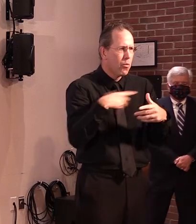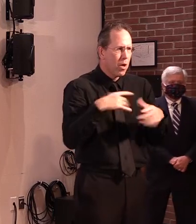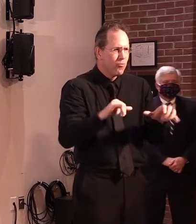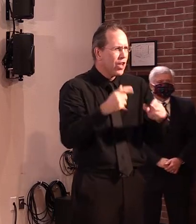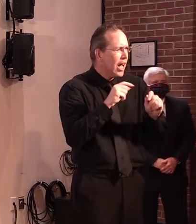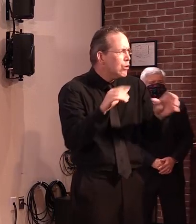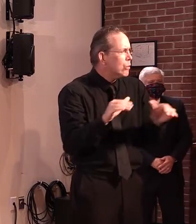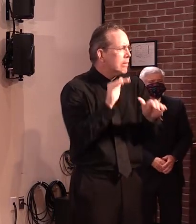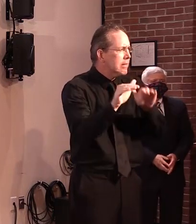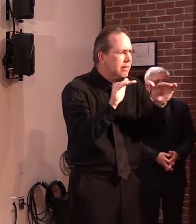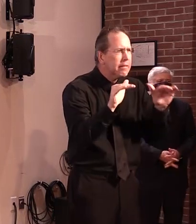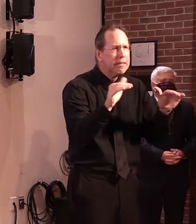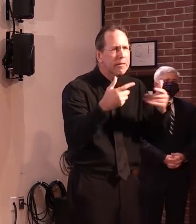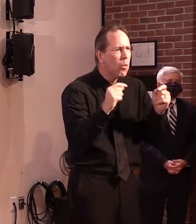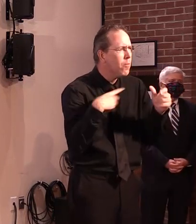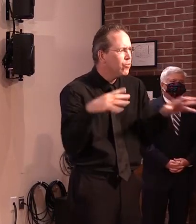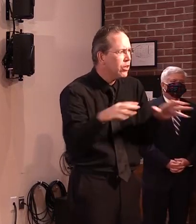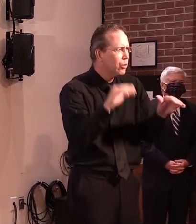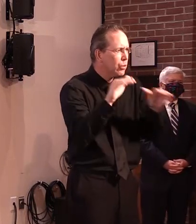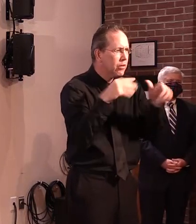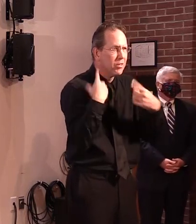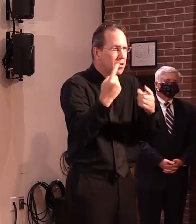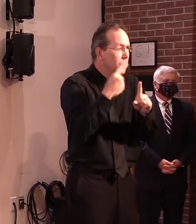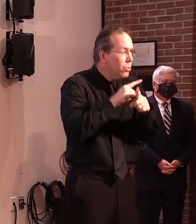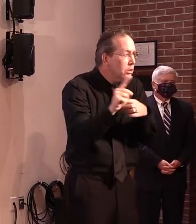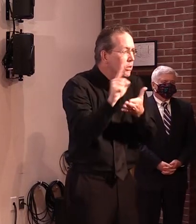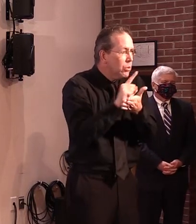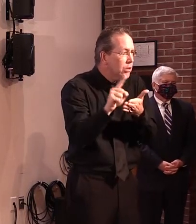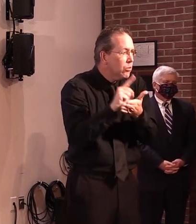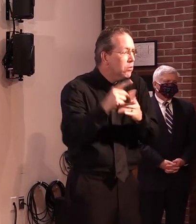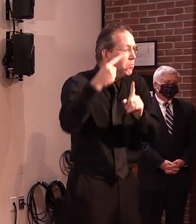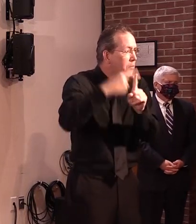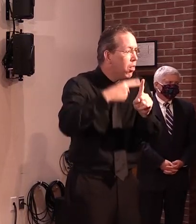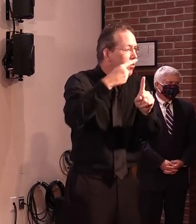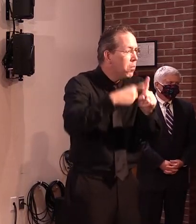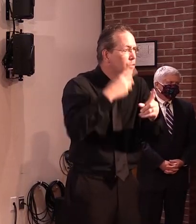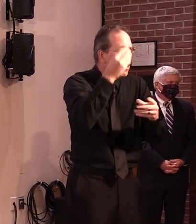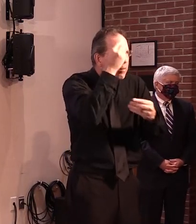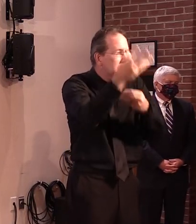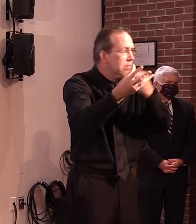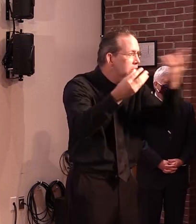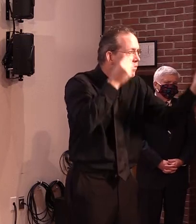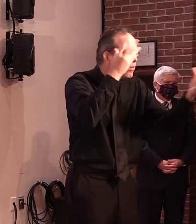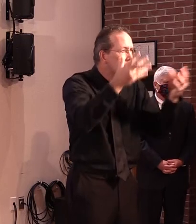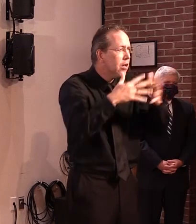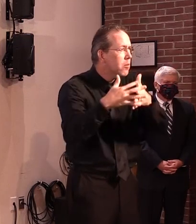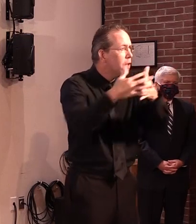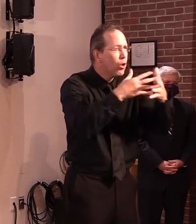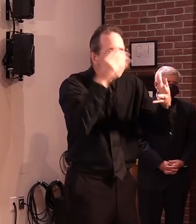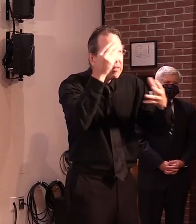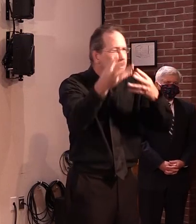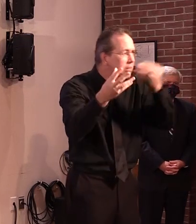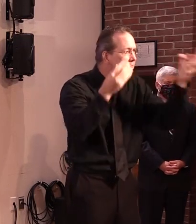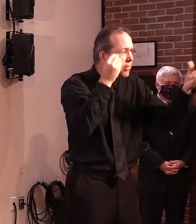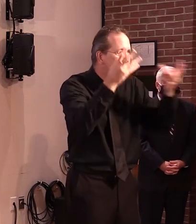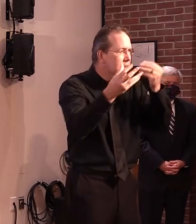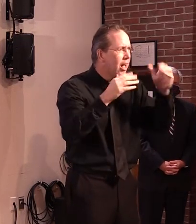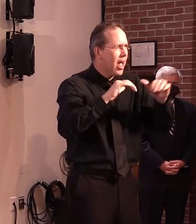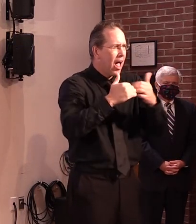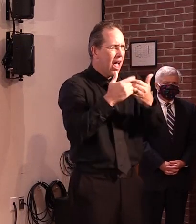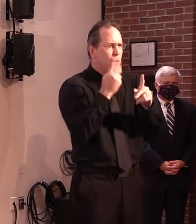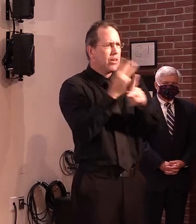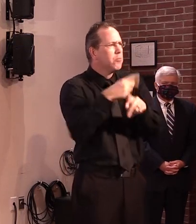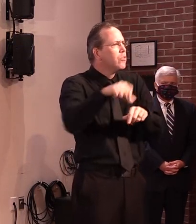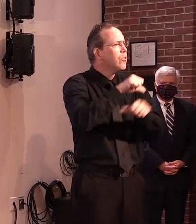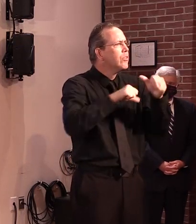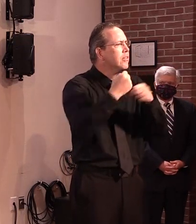several weeks to months to communicate to the nation about how we can actually open up our economy, get